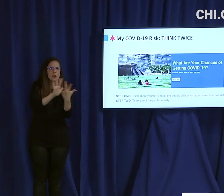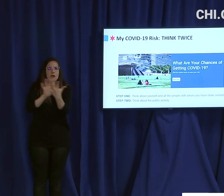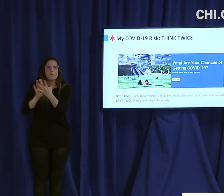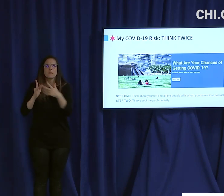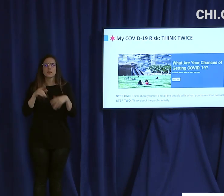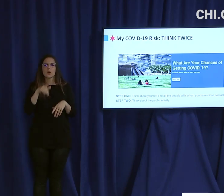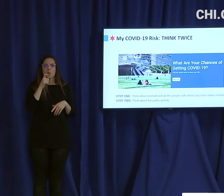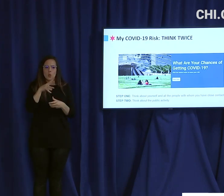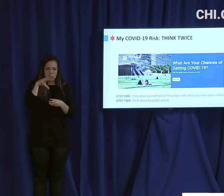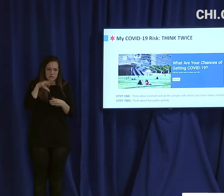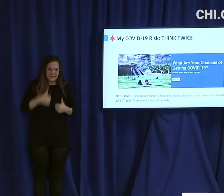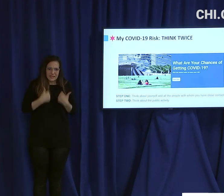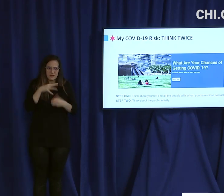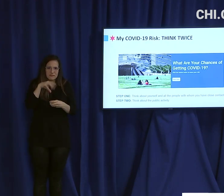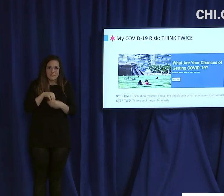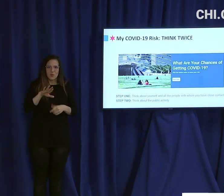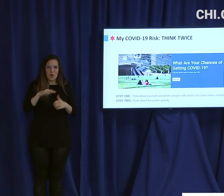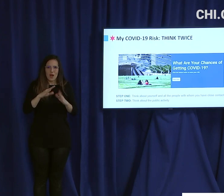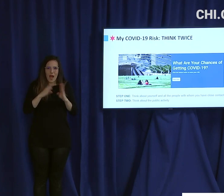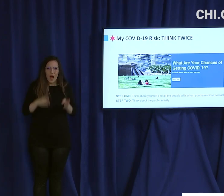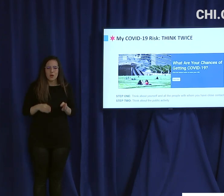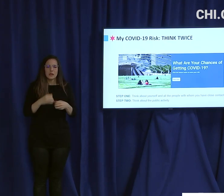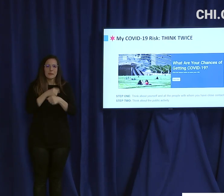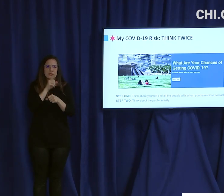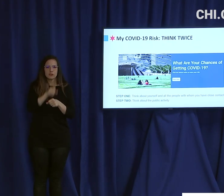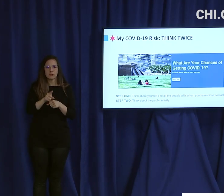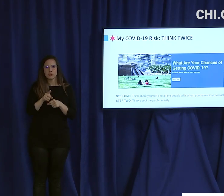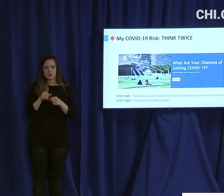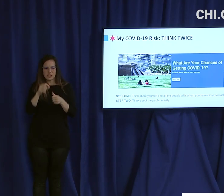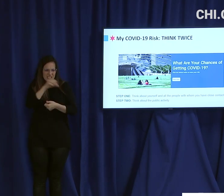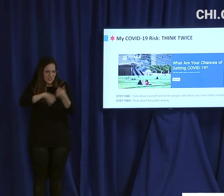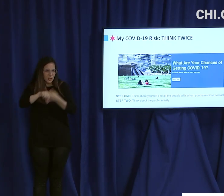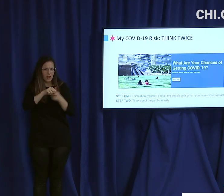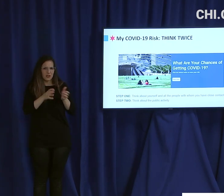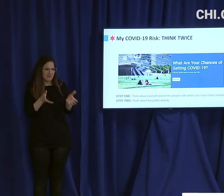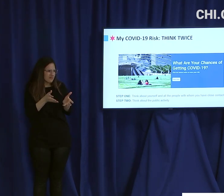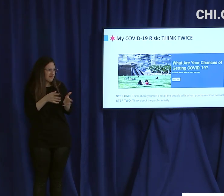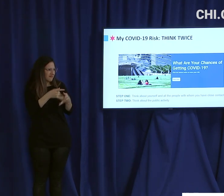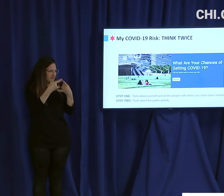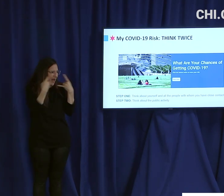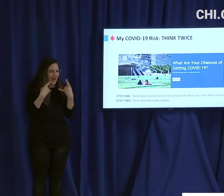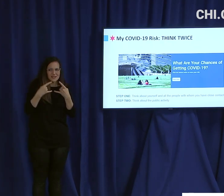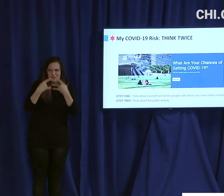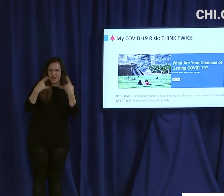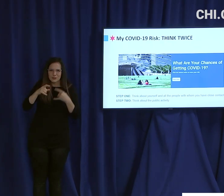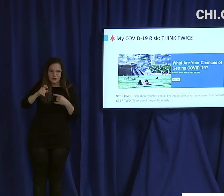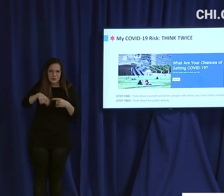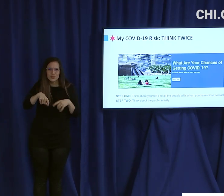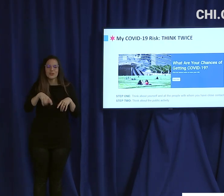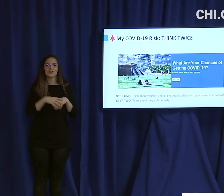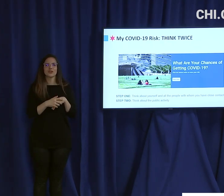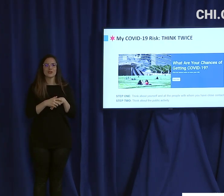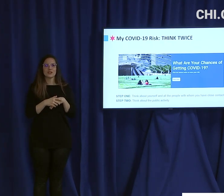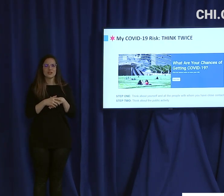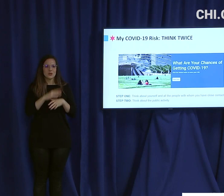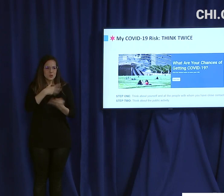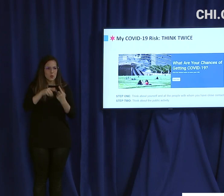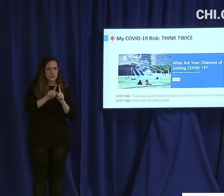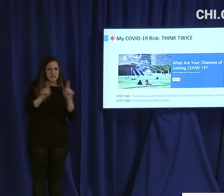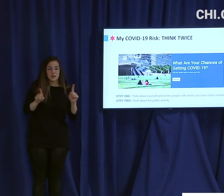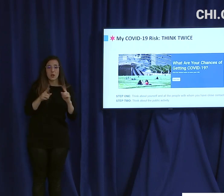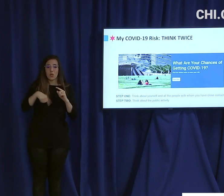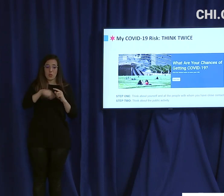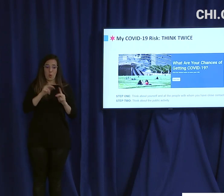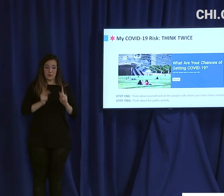making sure you're both wearing masks? You're both keeping that social distancing. Those people are in your bubble. And if any of them are